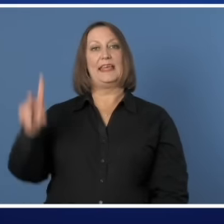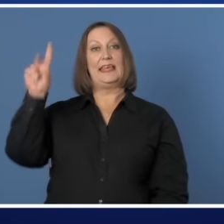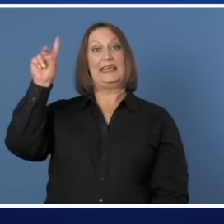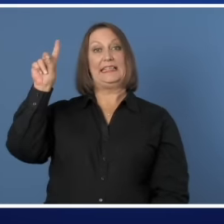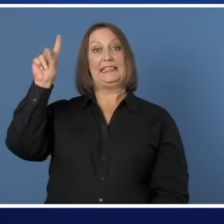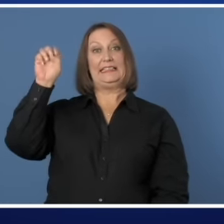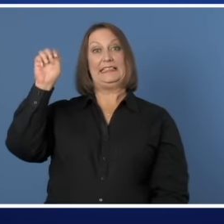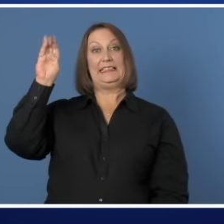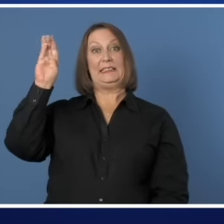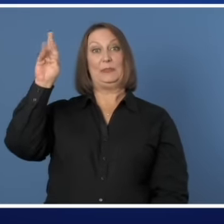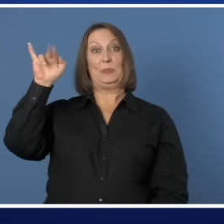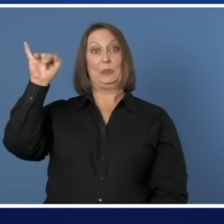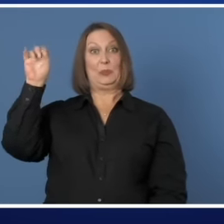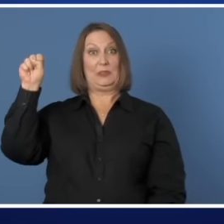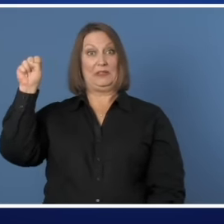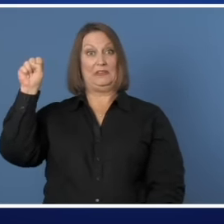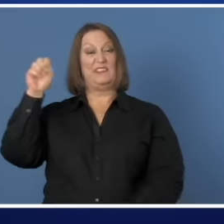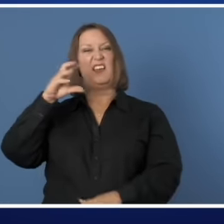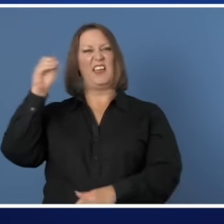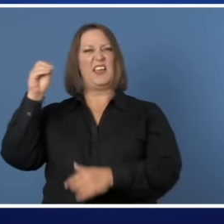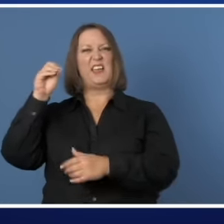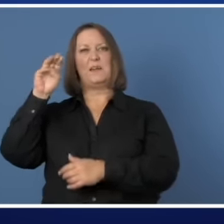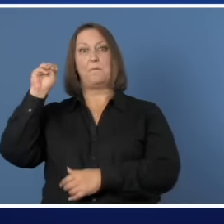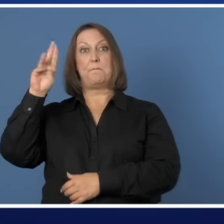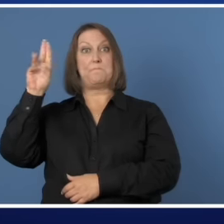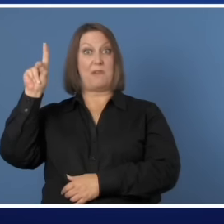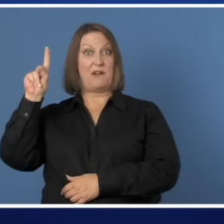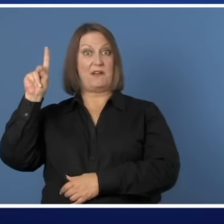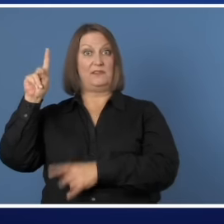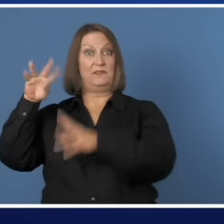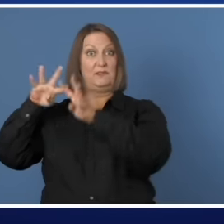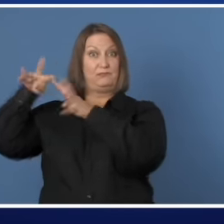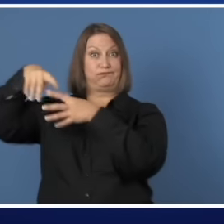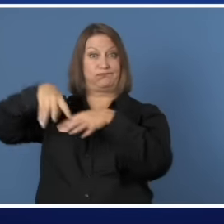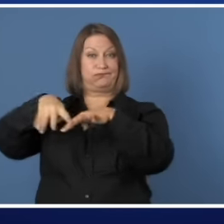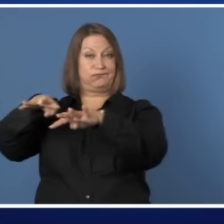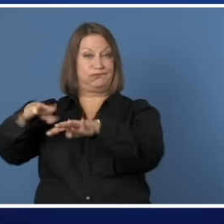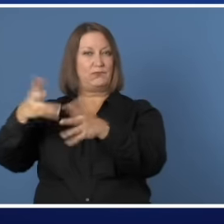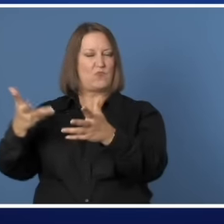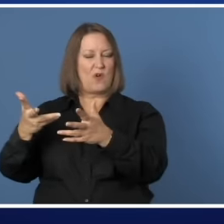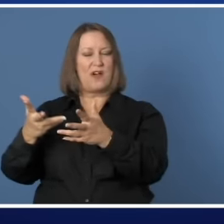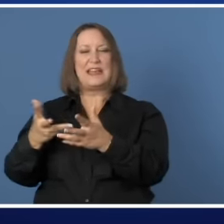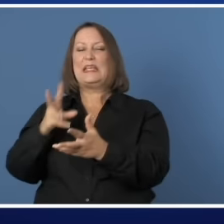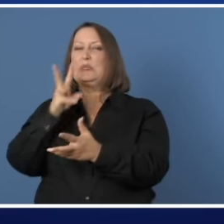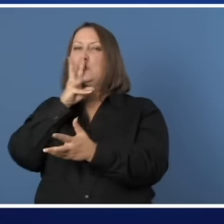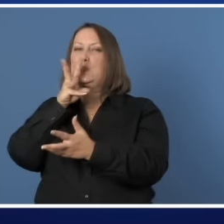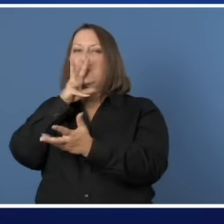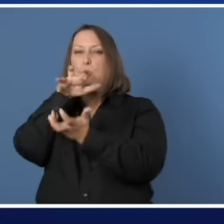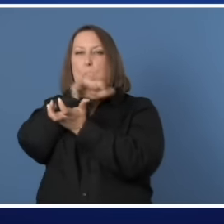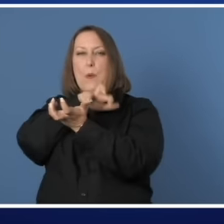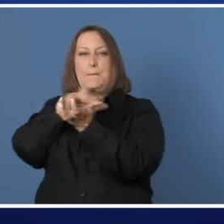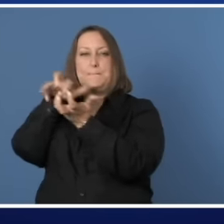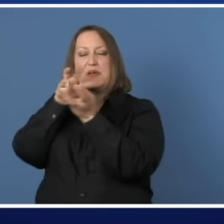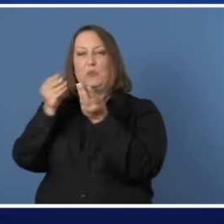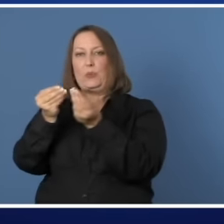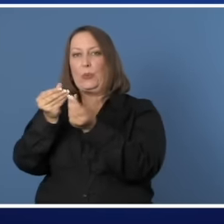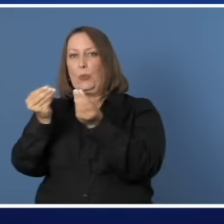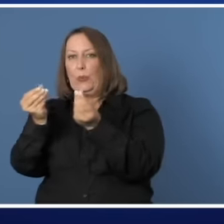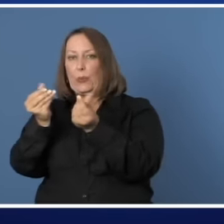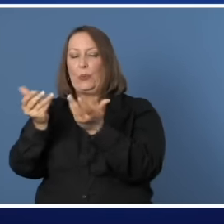Debris and mud flows are rivers of rock, earth, and other debris saturated